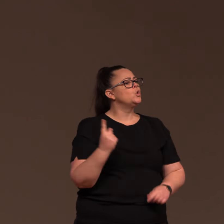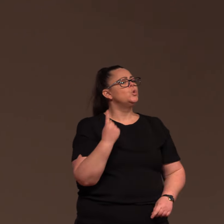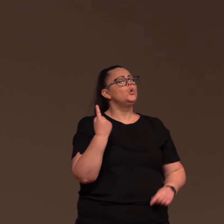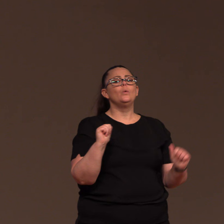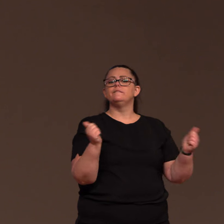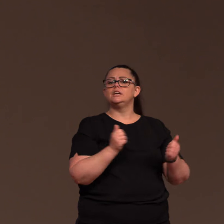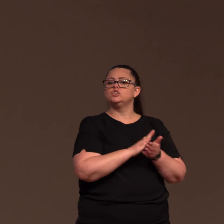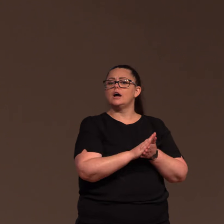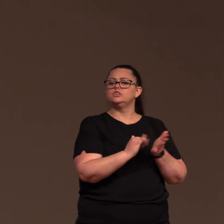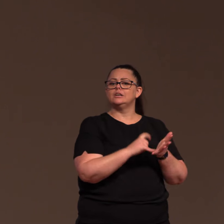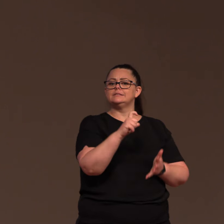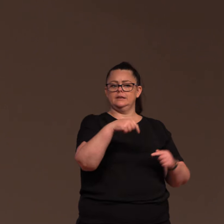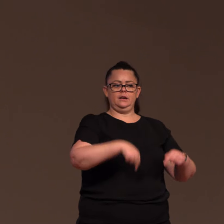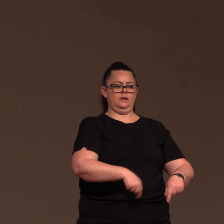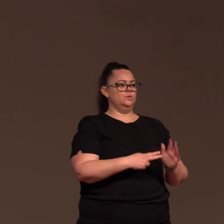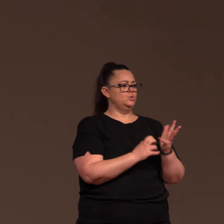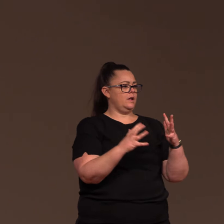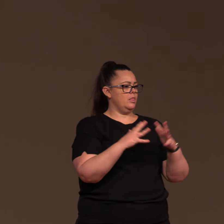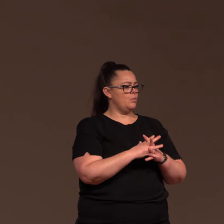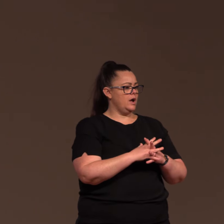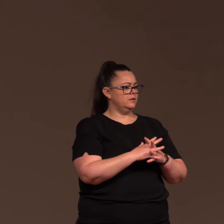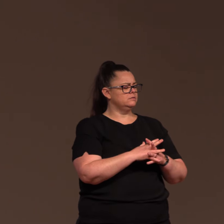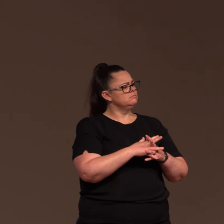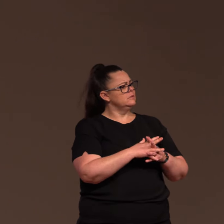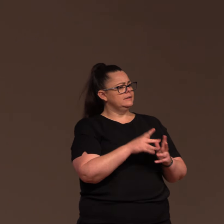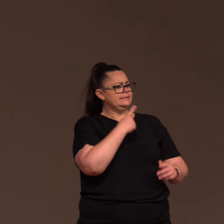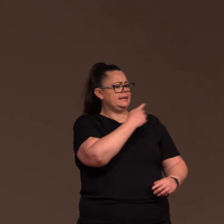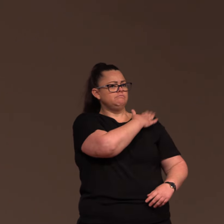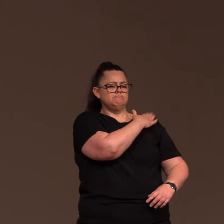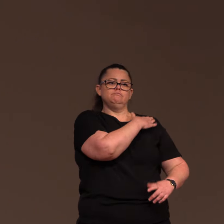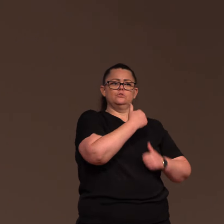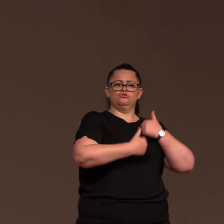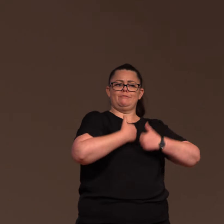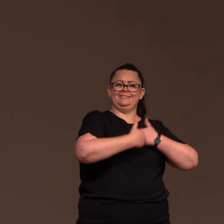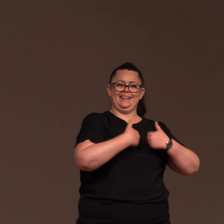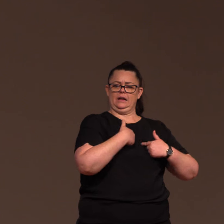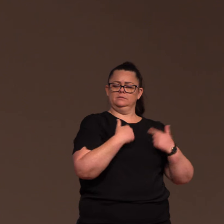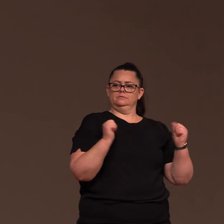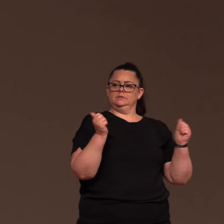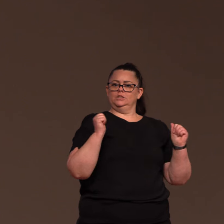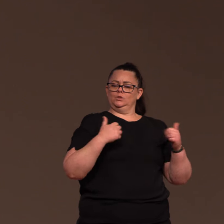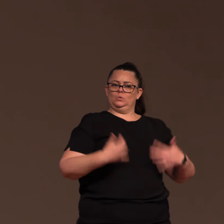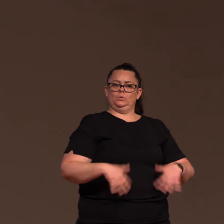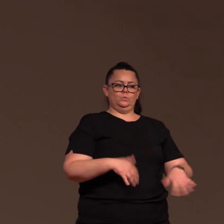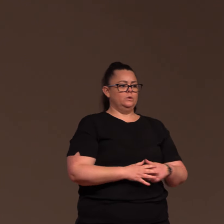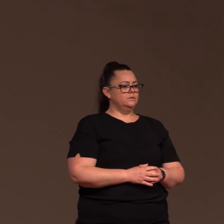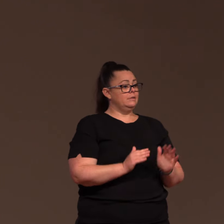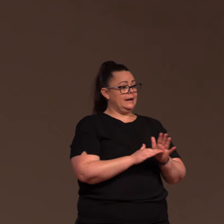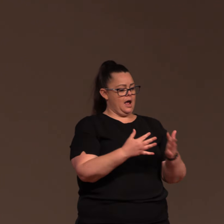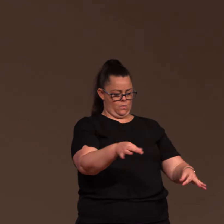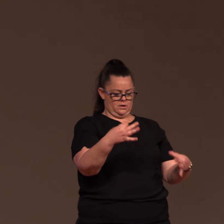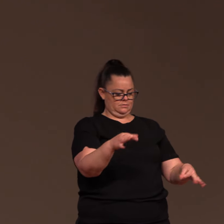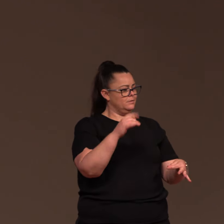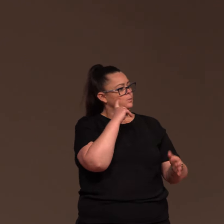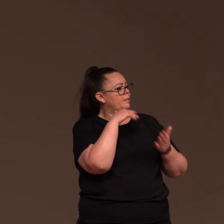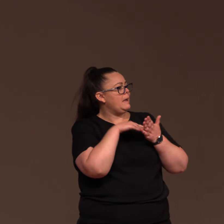Wales need to congratulate yourself on just making it to the finish line. You have a valuable credential which will open many doors for you.